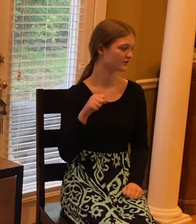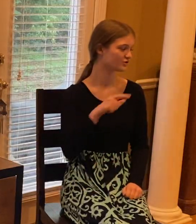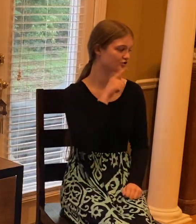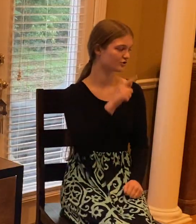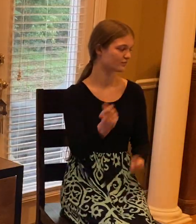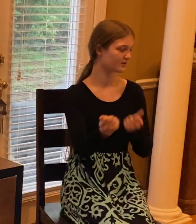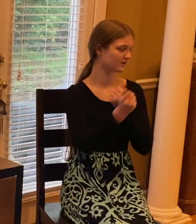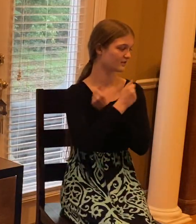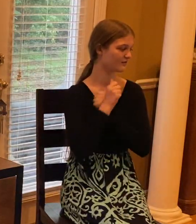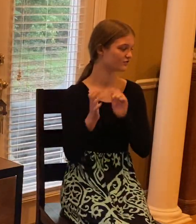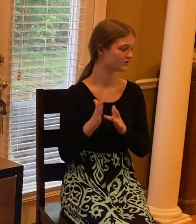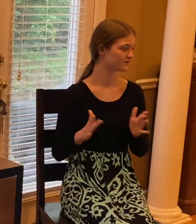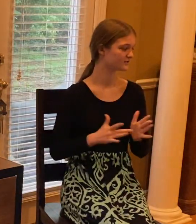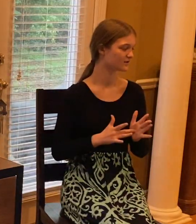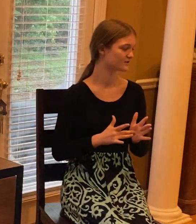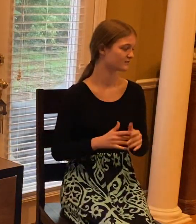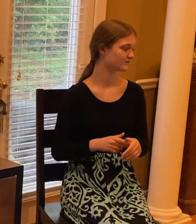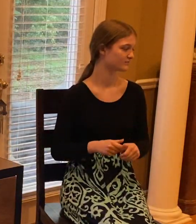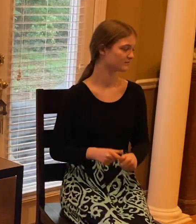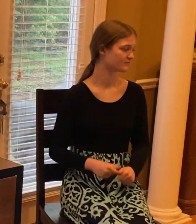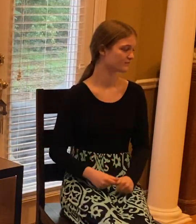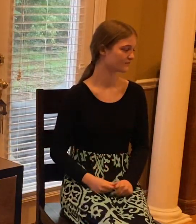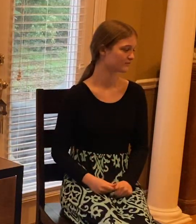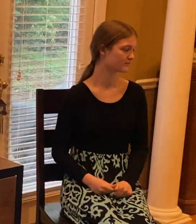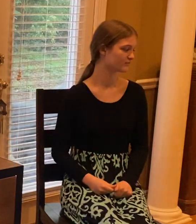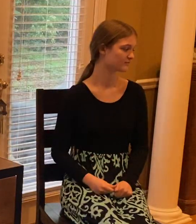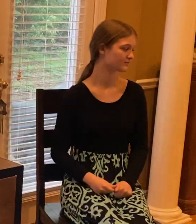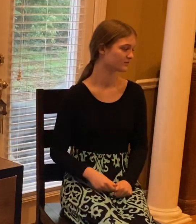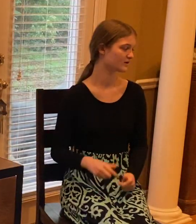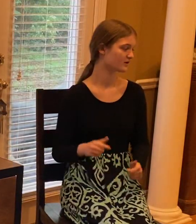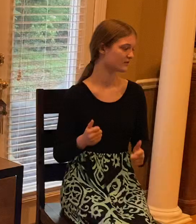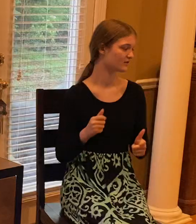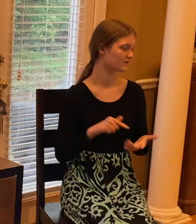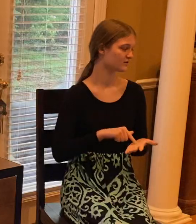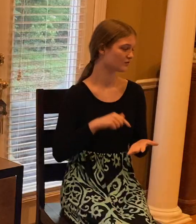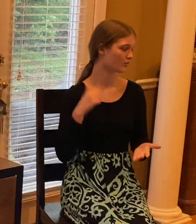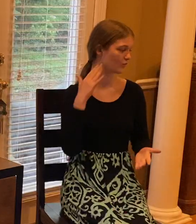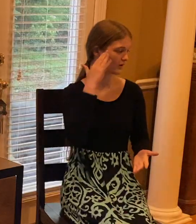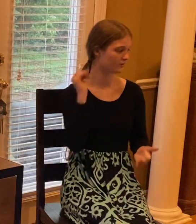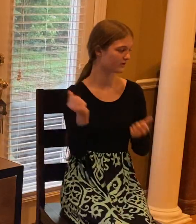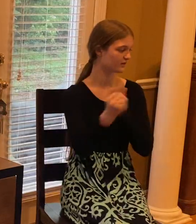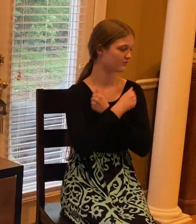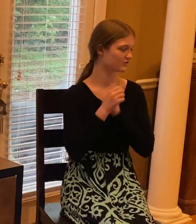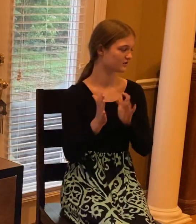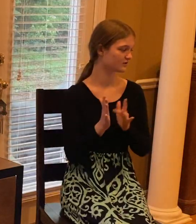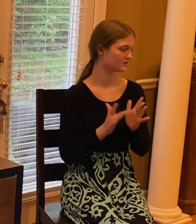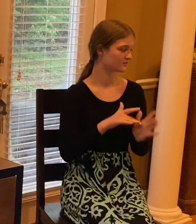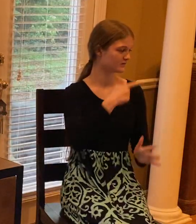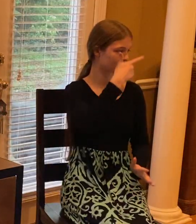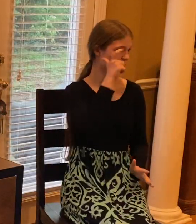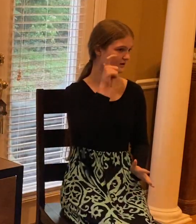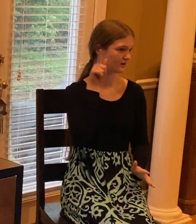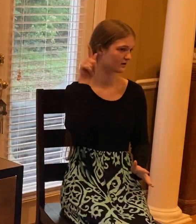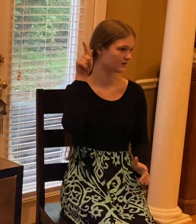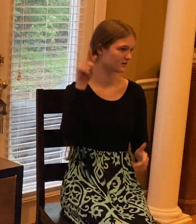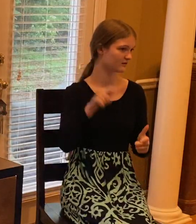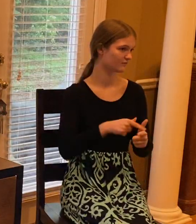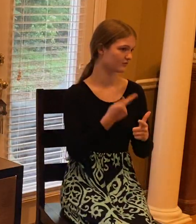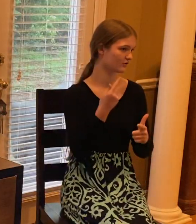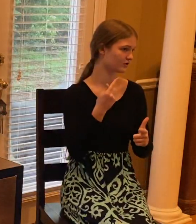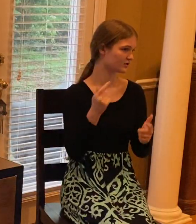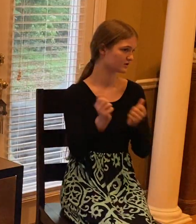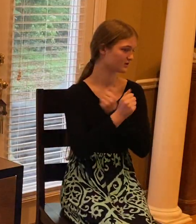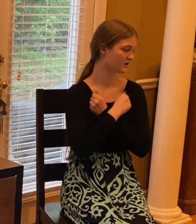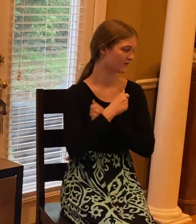Jesus. Yes, for sure we love Jesus. Tell us why you love Jesus. This is why we love Jesus. Because